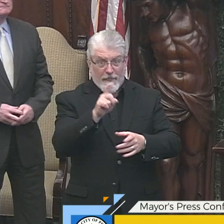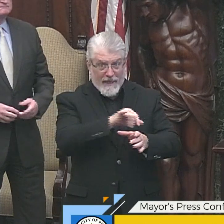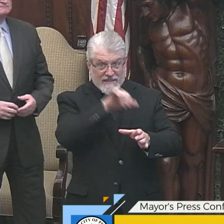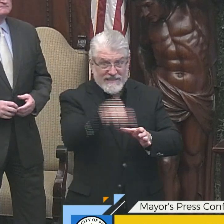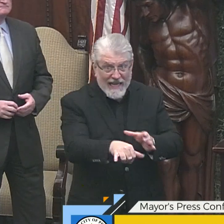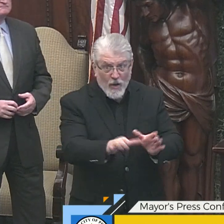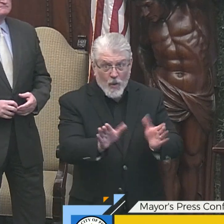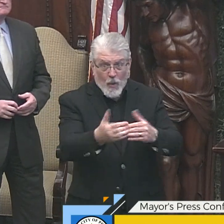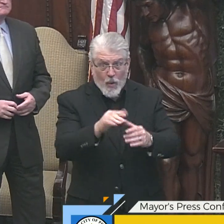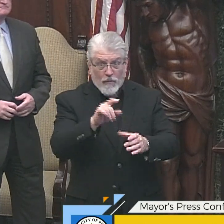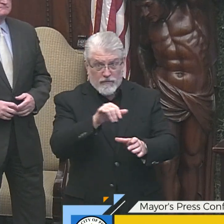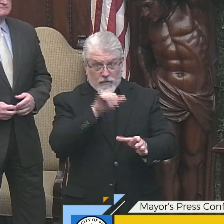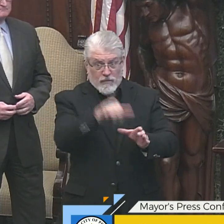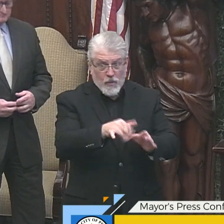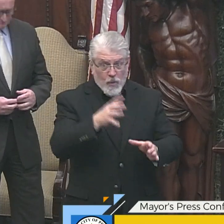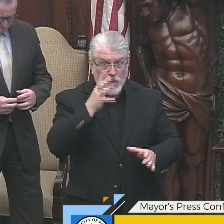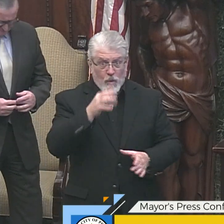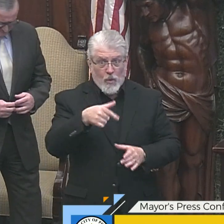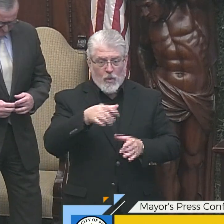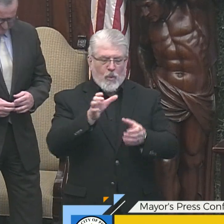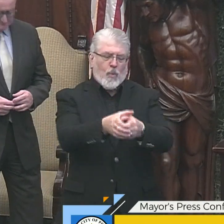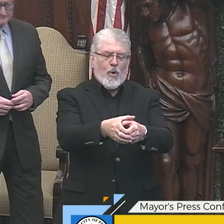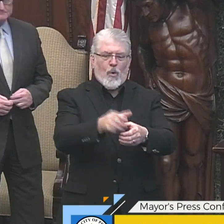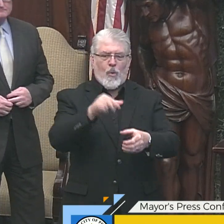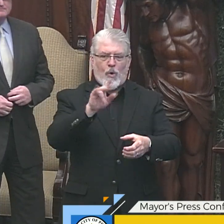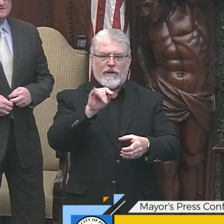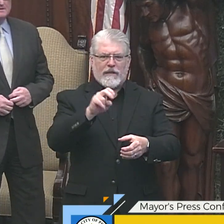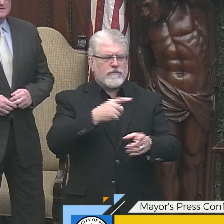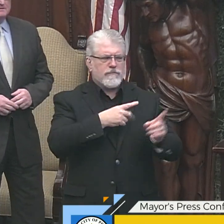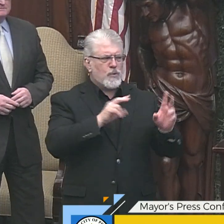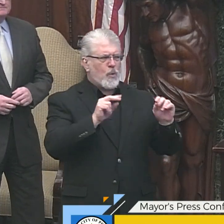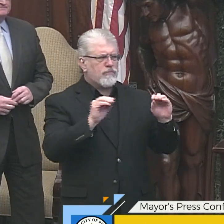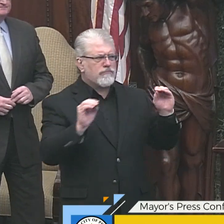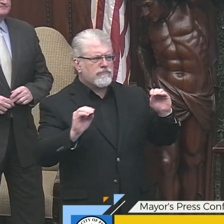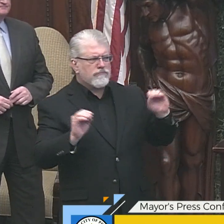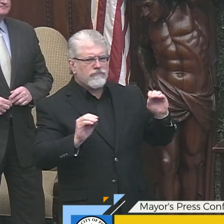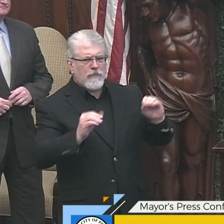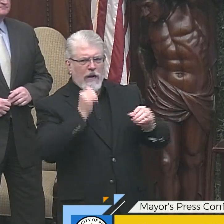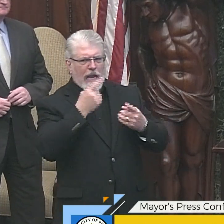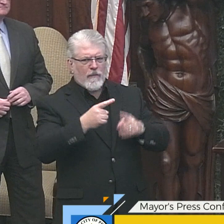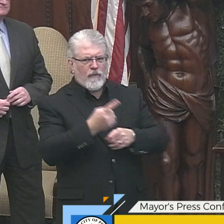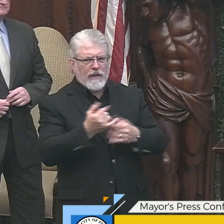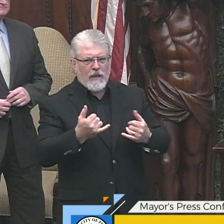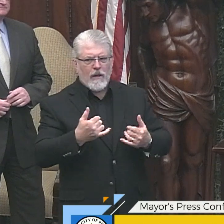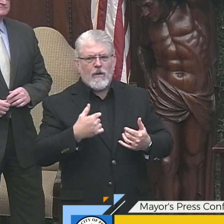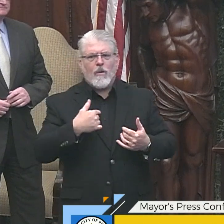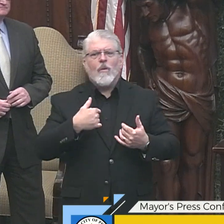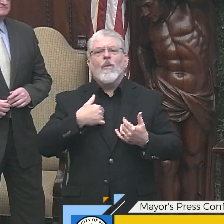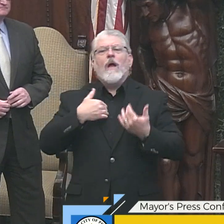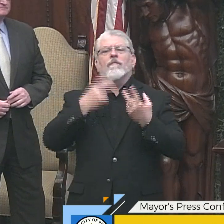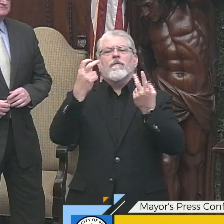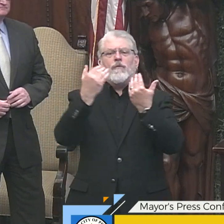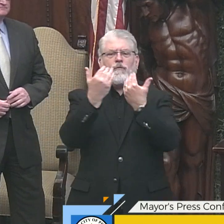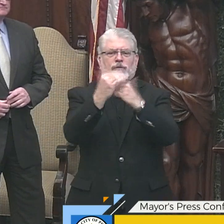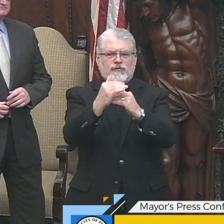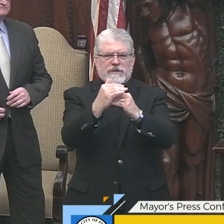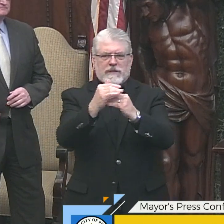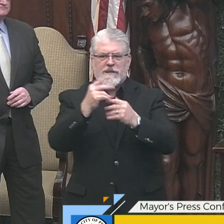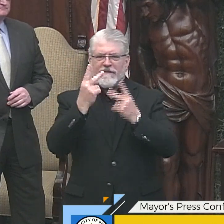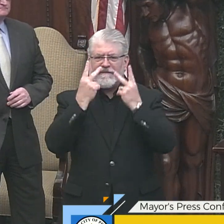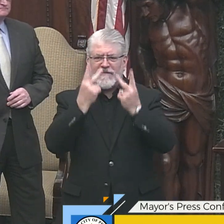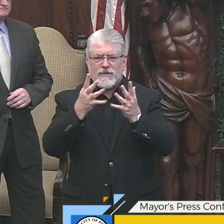are quarantined at this point. We have restricted visitation, so we're not allowing visitation at this point. We do